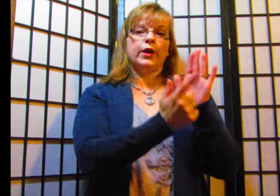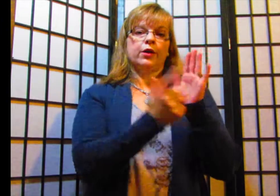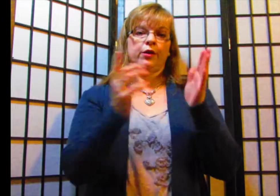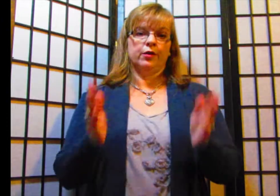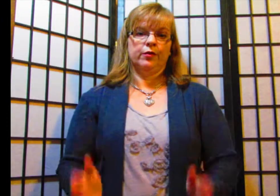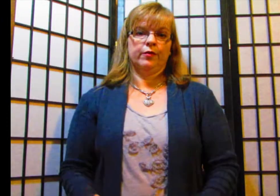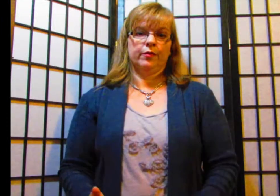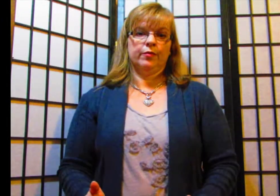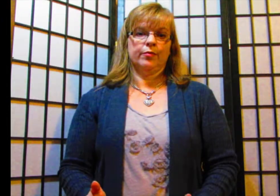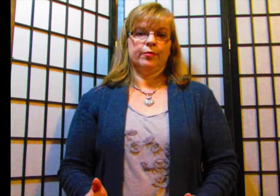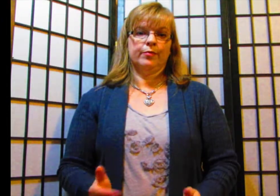lawyer.